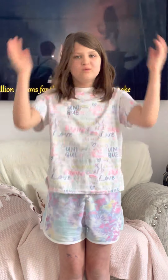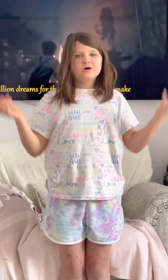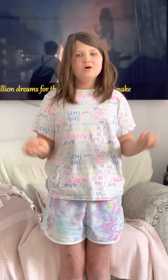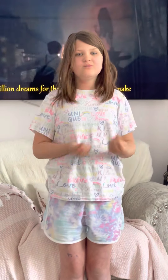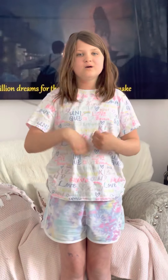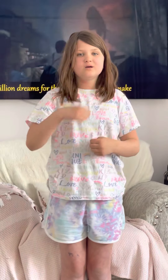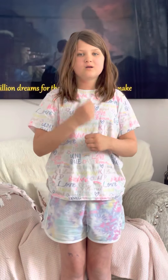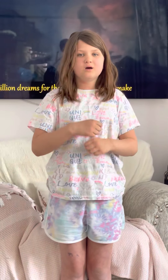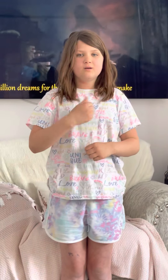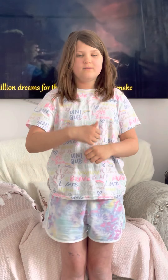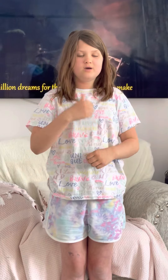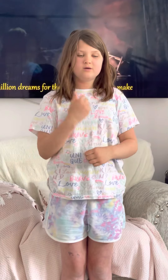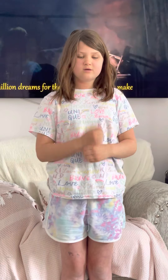world we're gonna make.